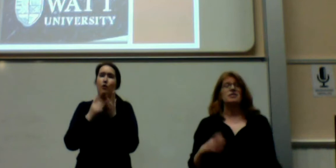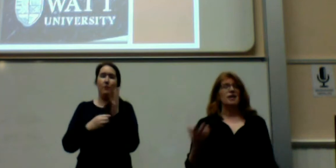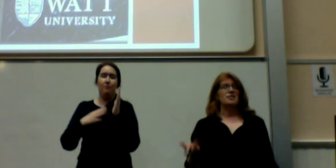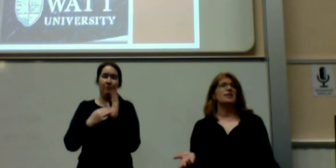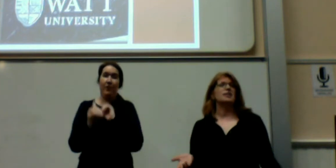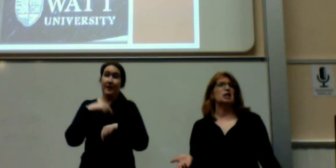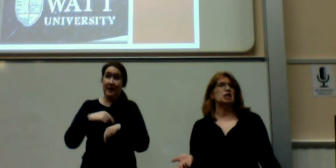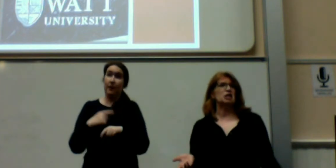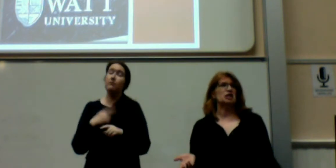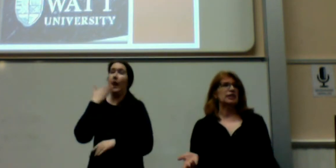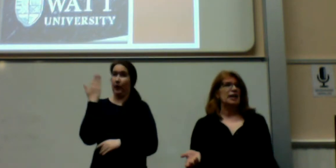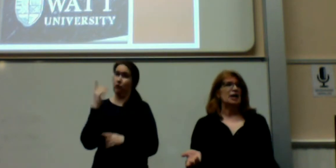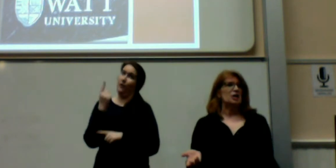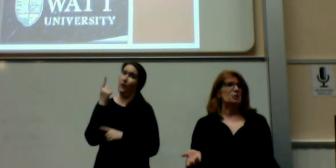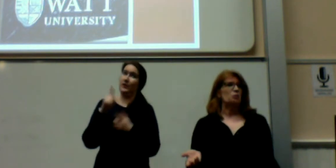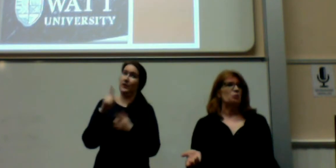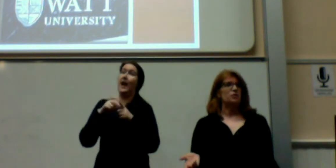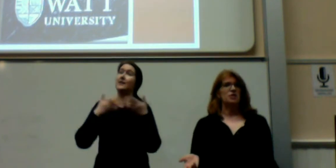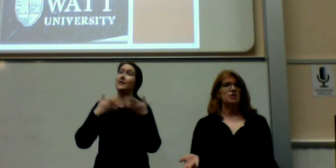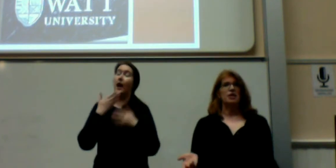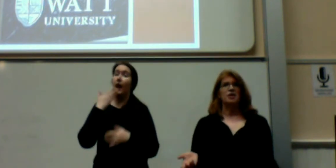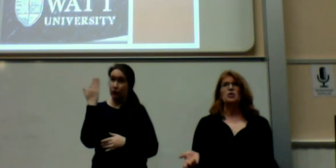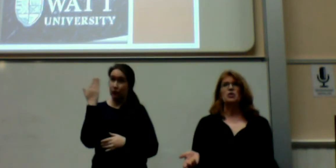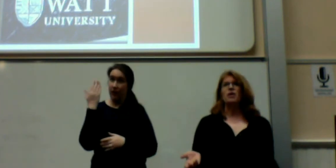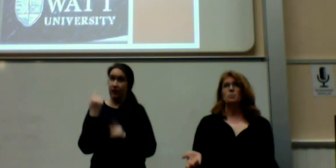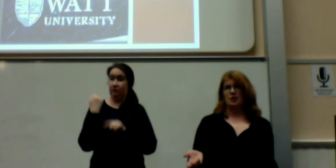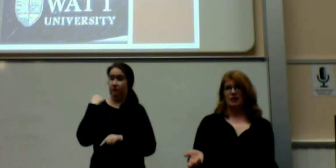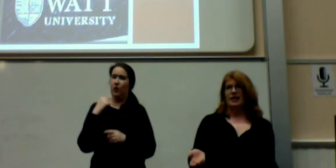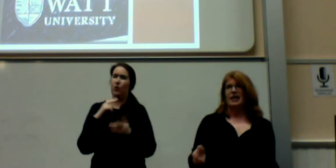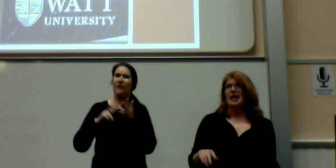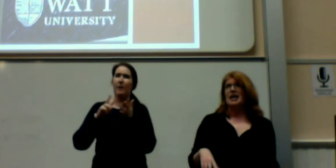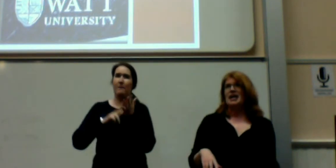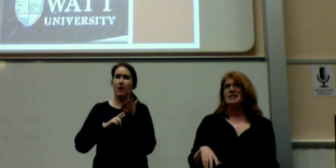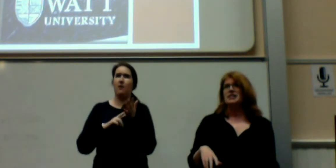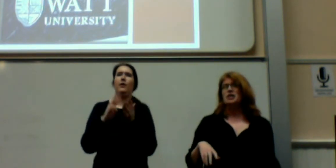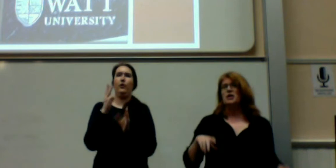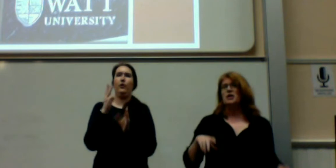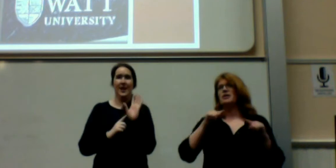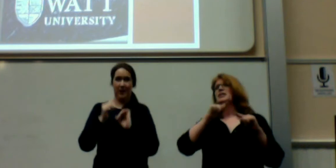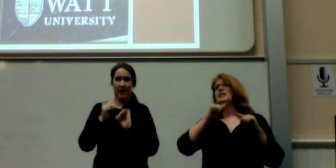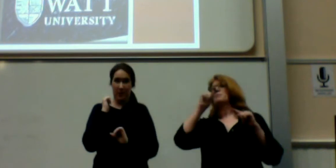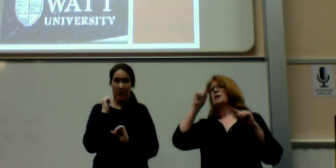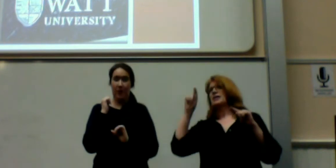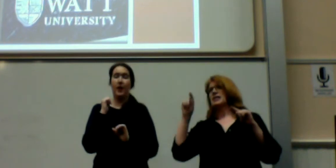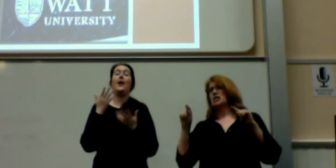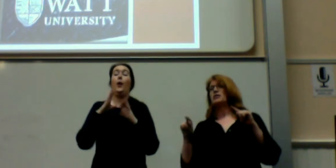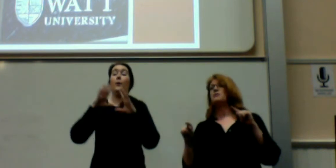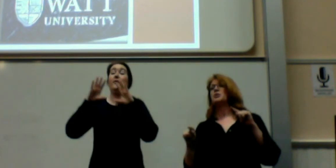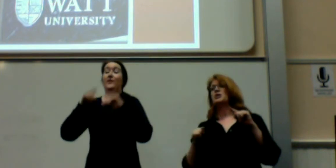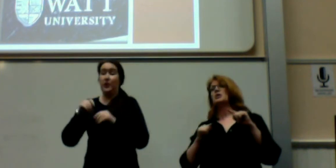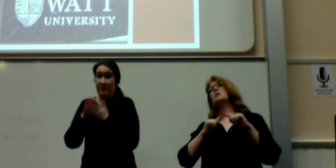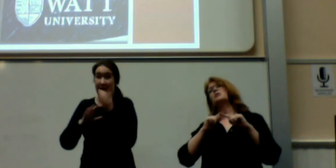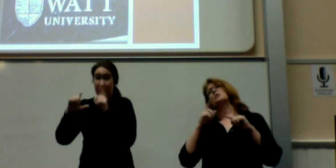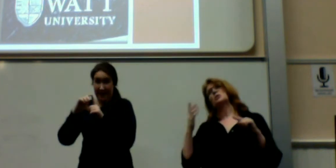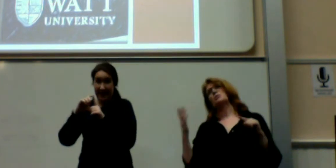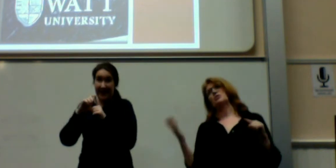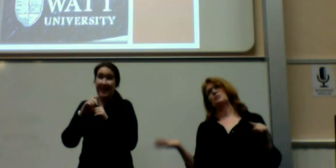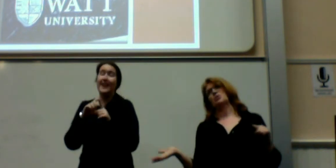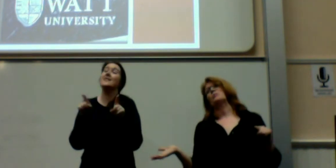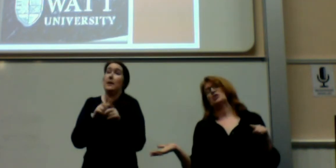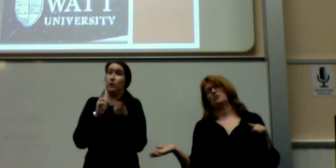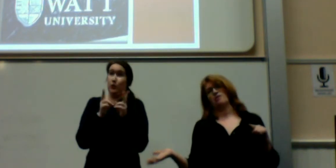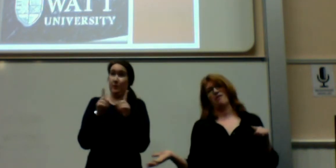I did an EdSign lecture when I first got here in November. And here I am at the end of my PhD, and the person who